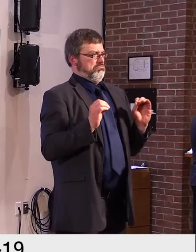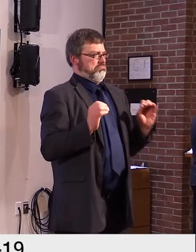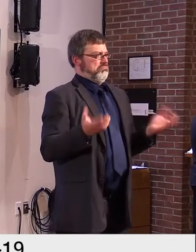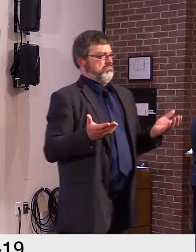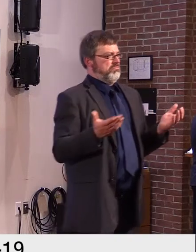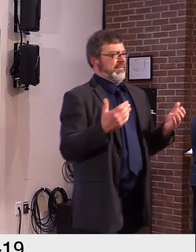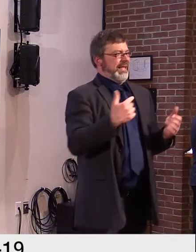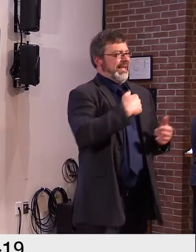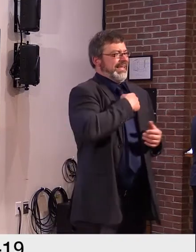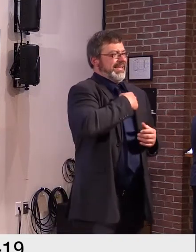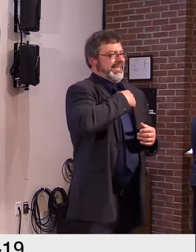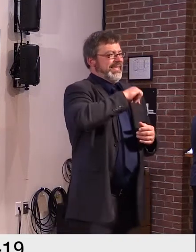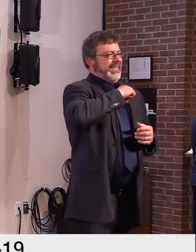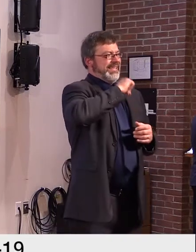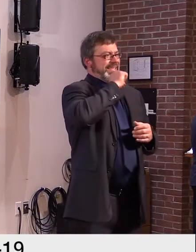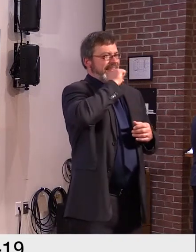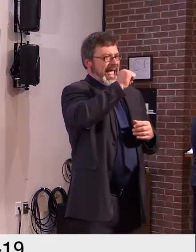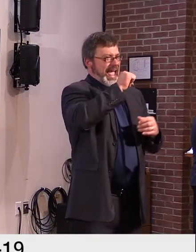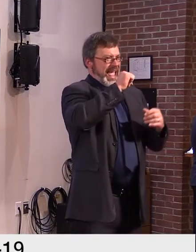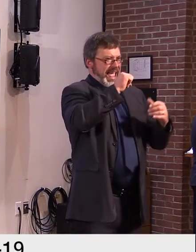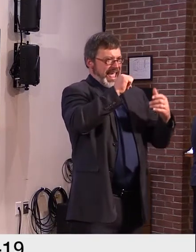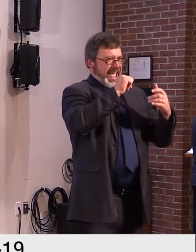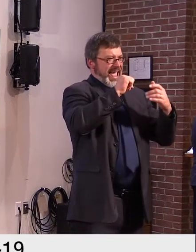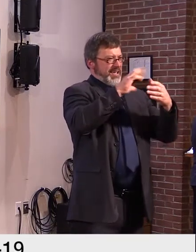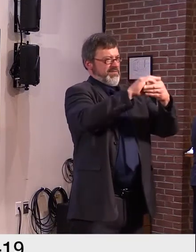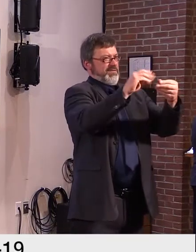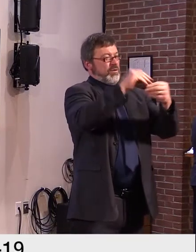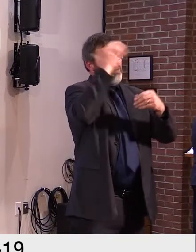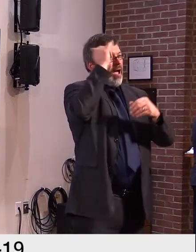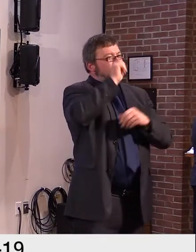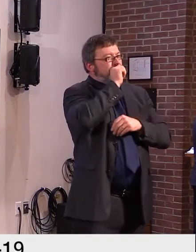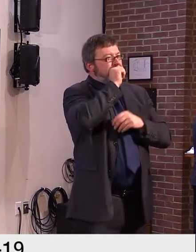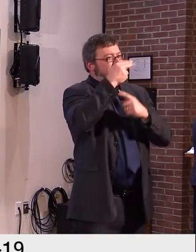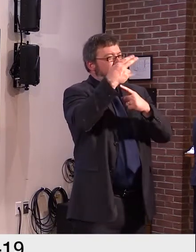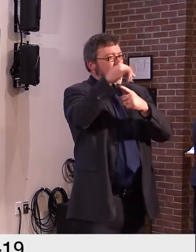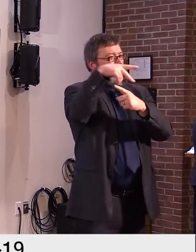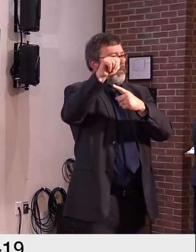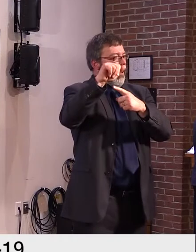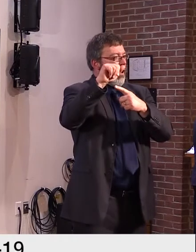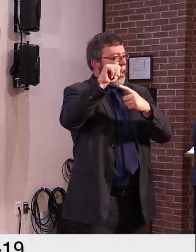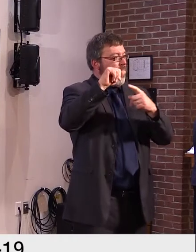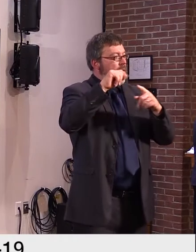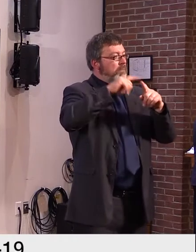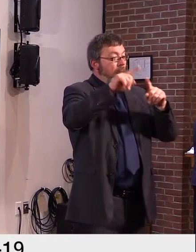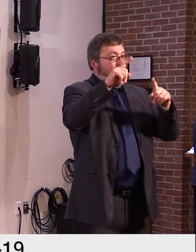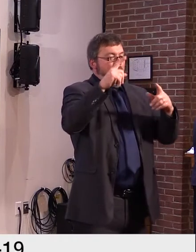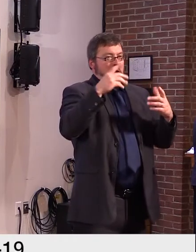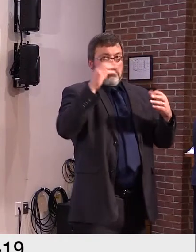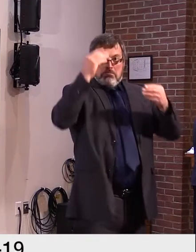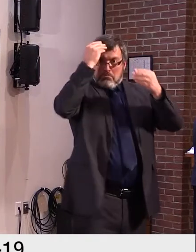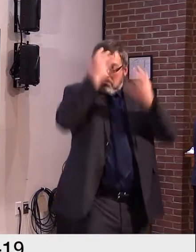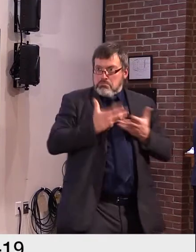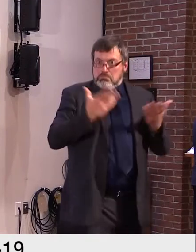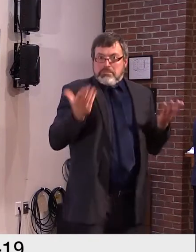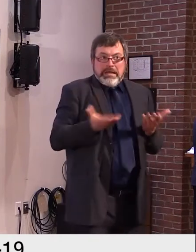me from disclosing them, but I'm not aware of any at this point.